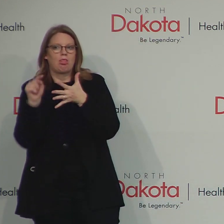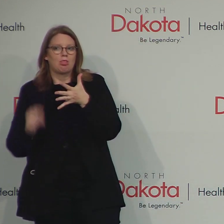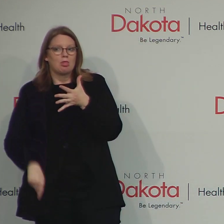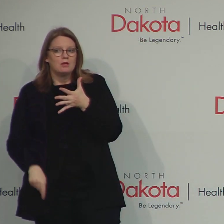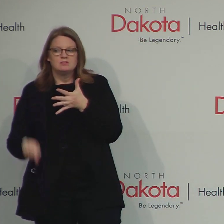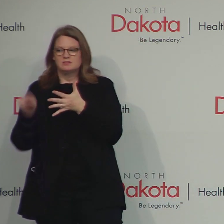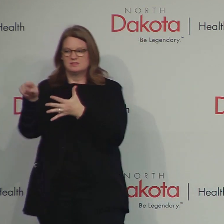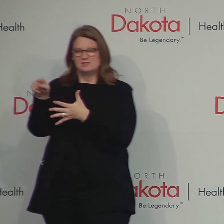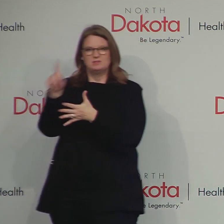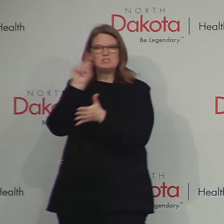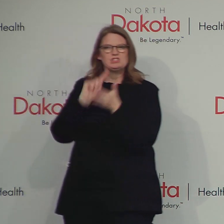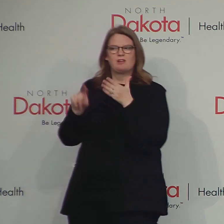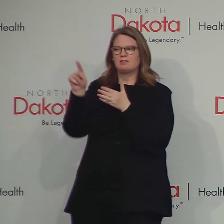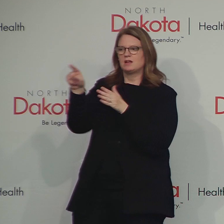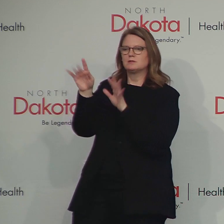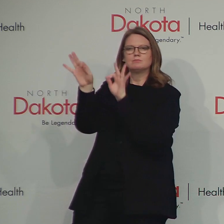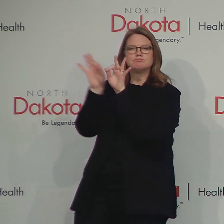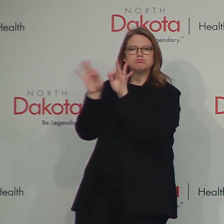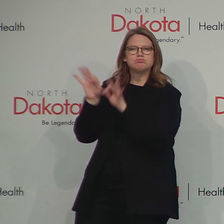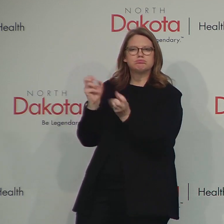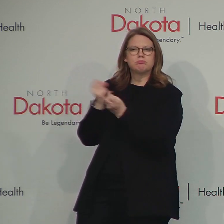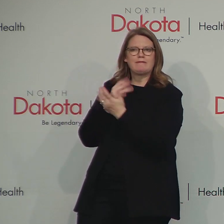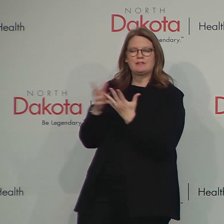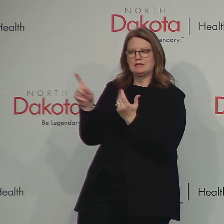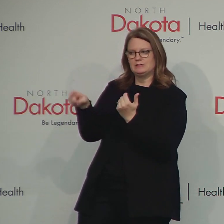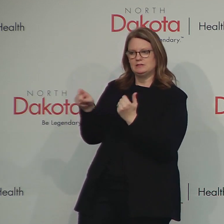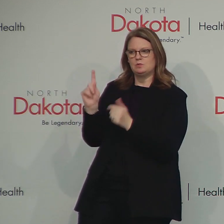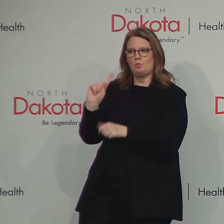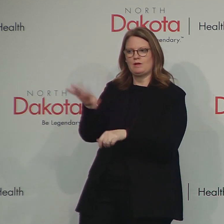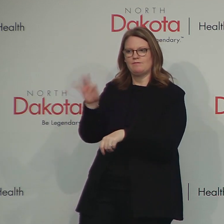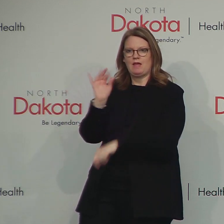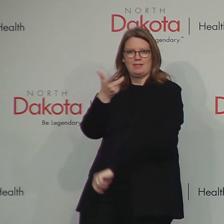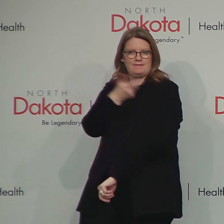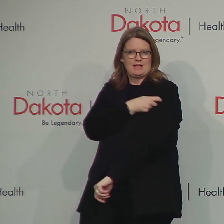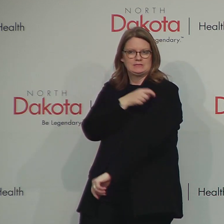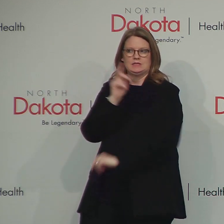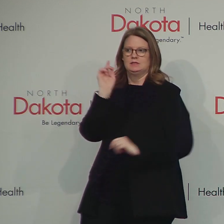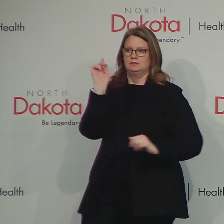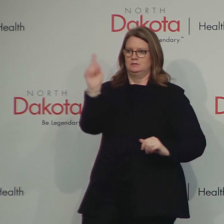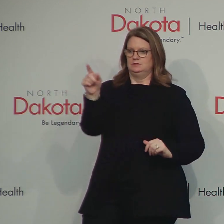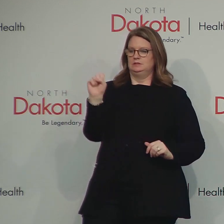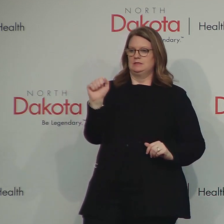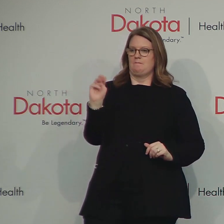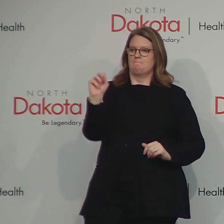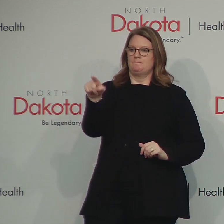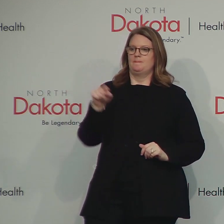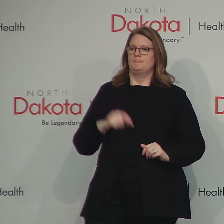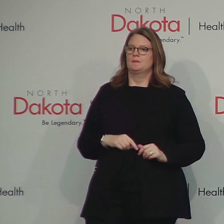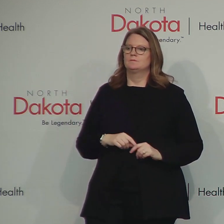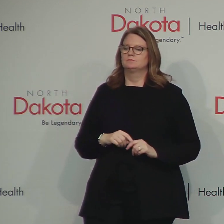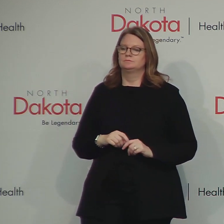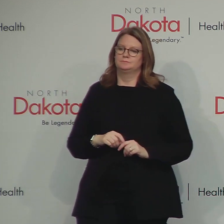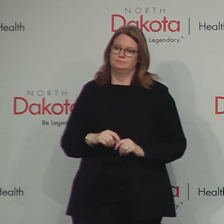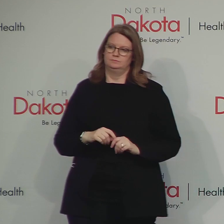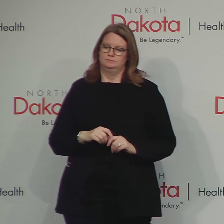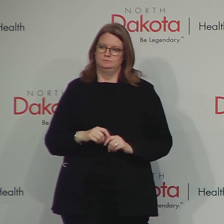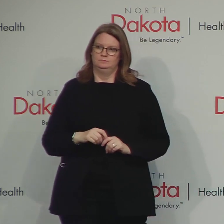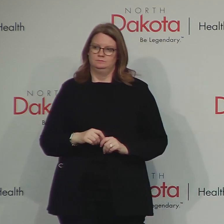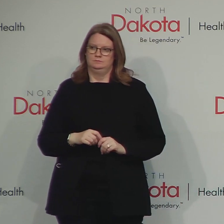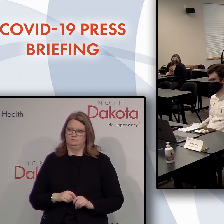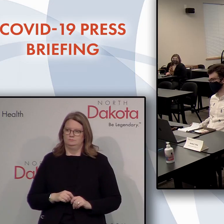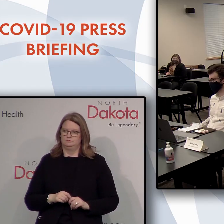give more information about how you can access COVID-19 vaccine. Any other? Sam? How comparable is the rate